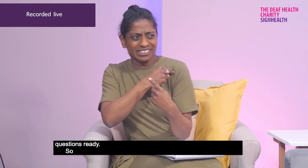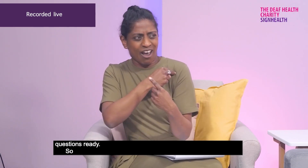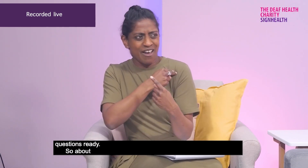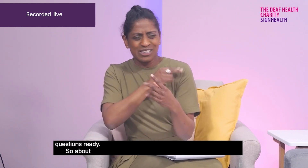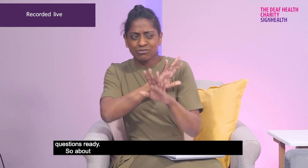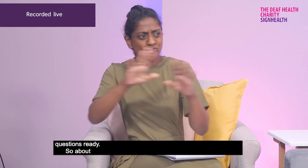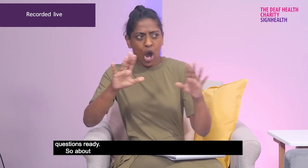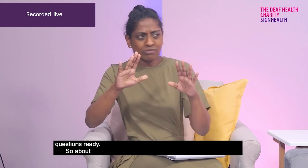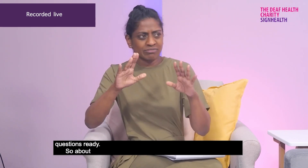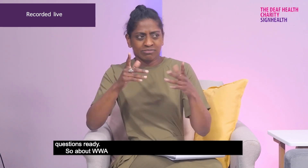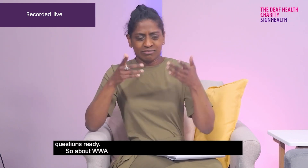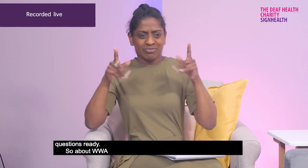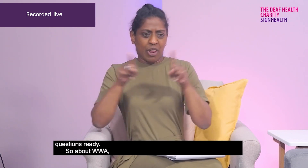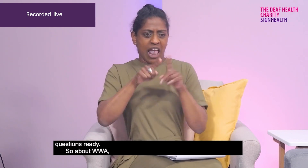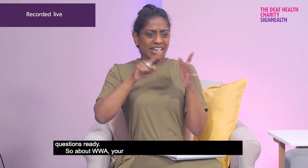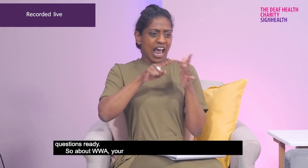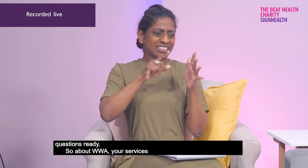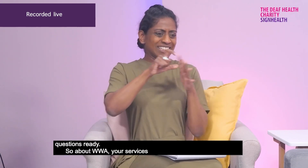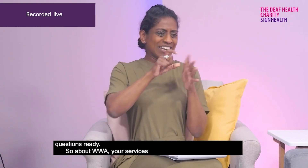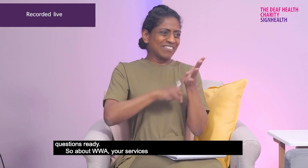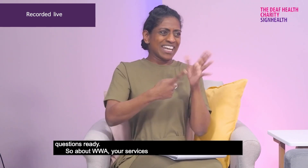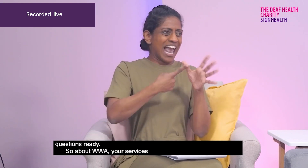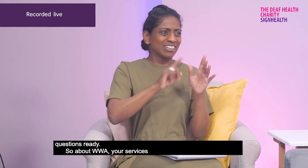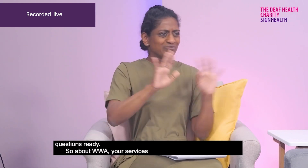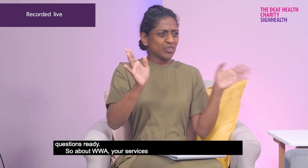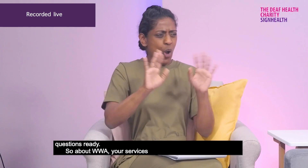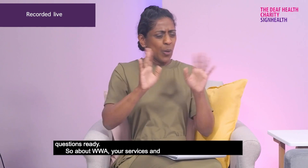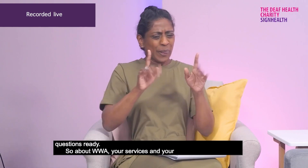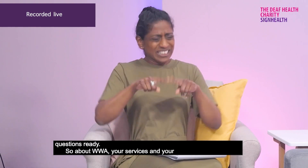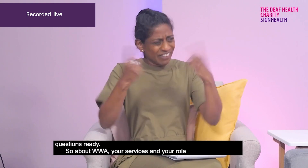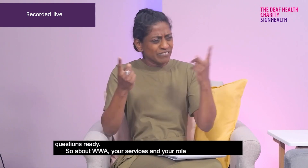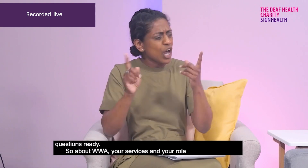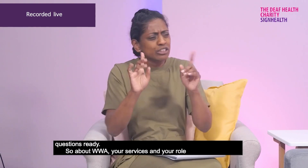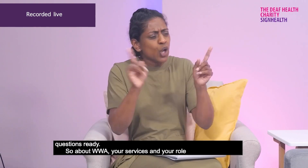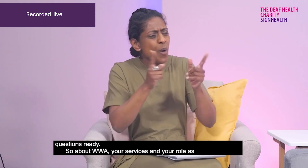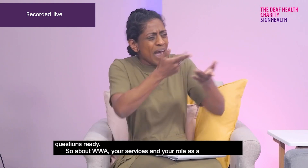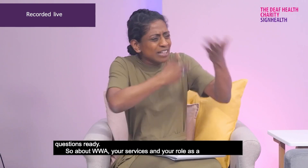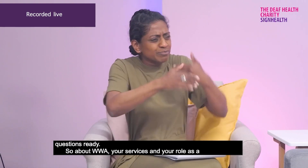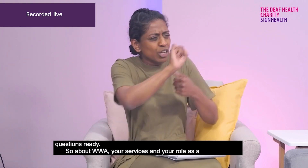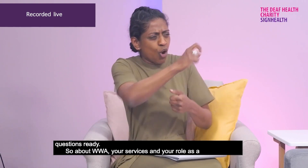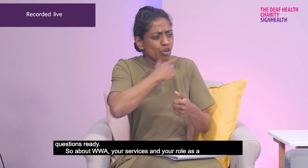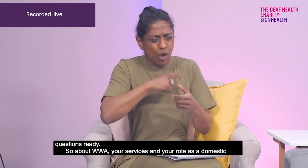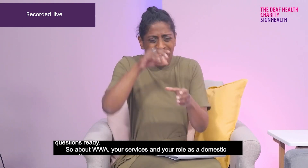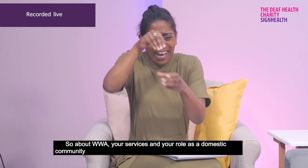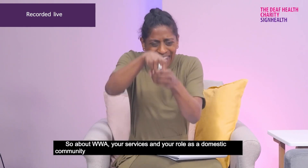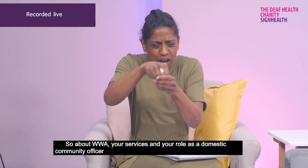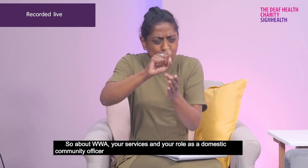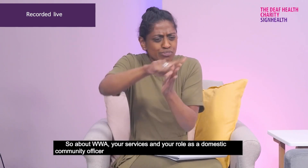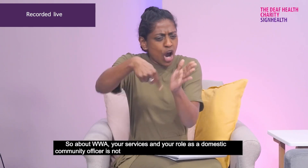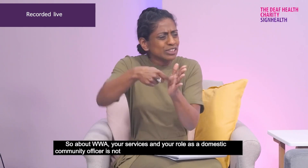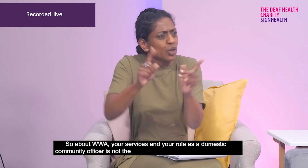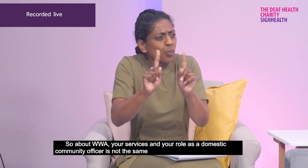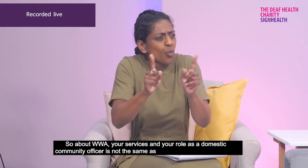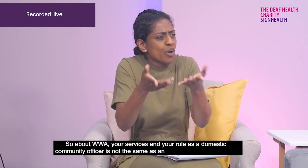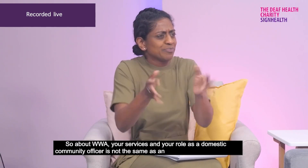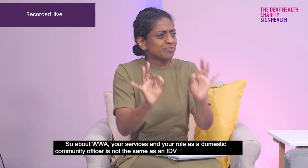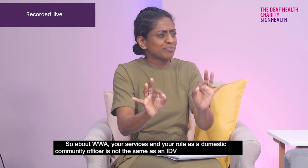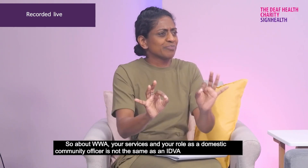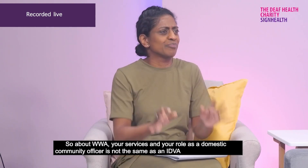So about WWA, your services and your role as a domestic community officer is not the same as an